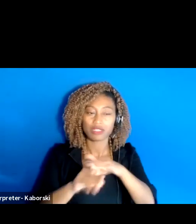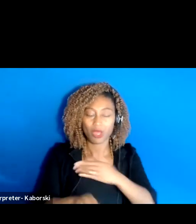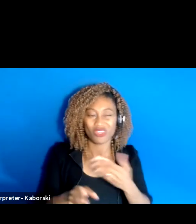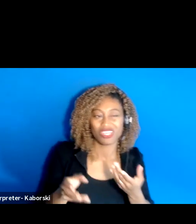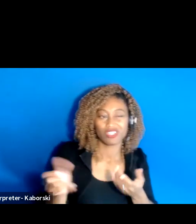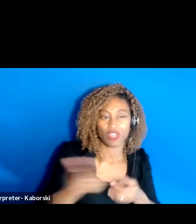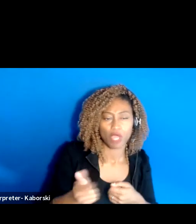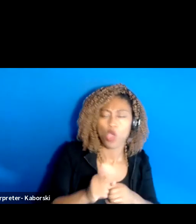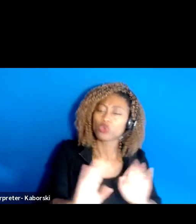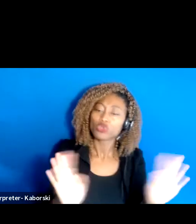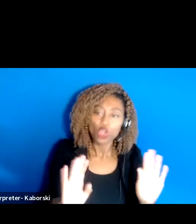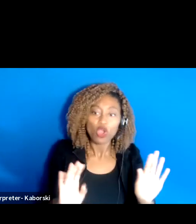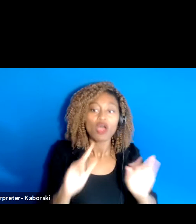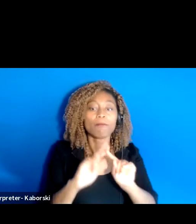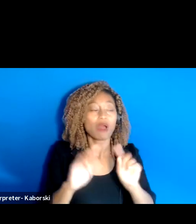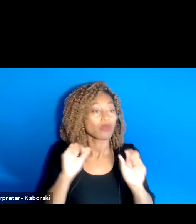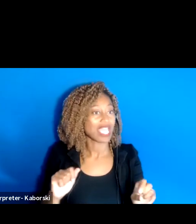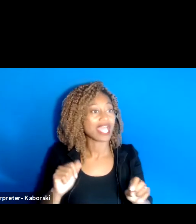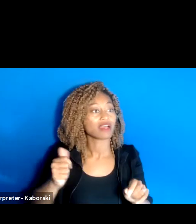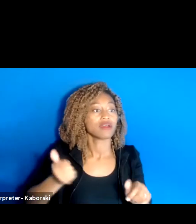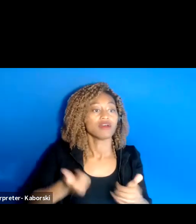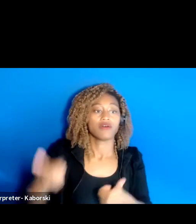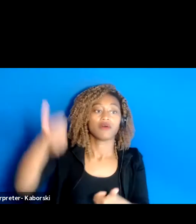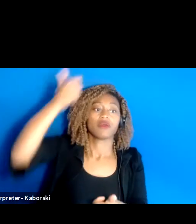coordinate on